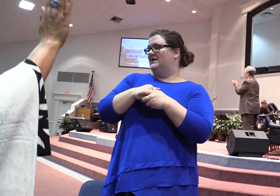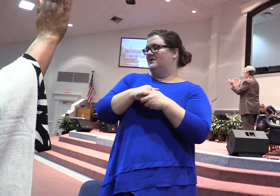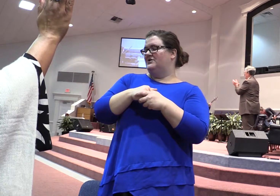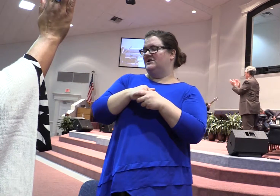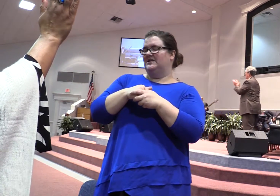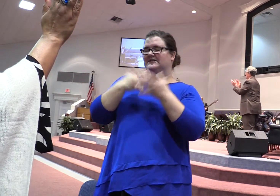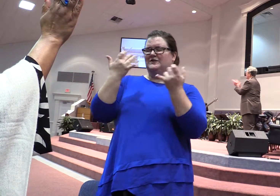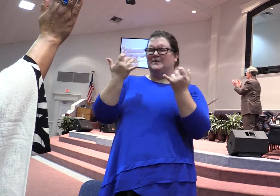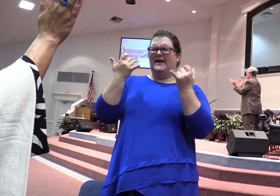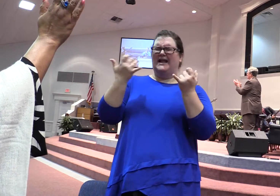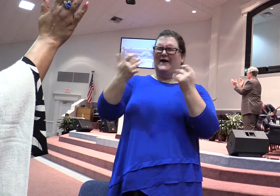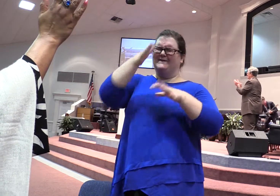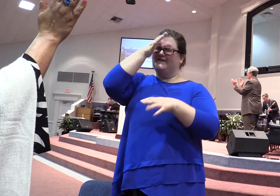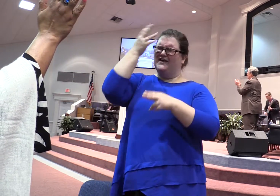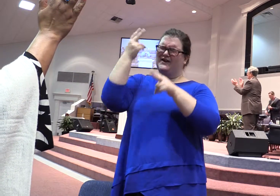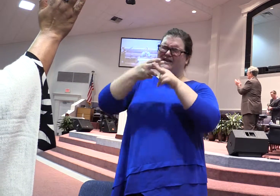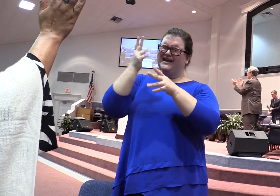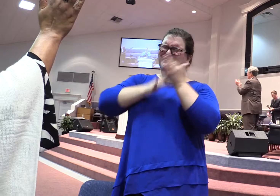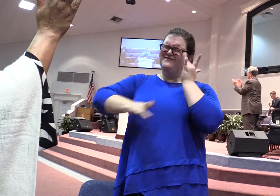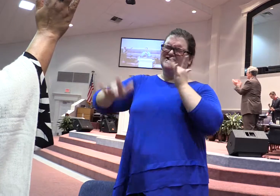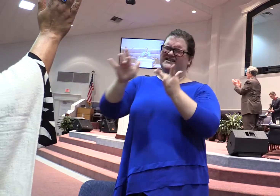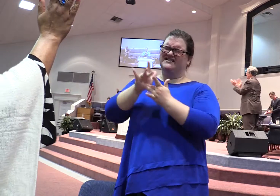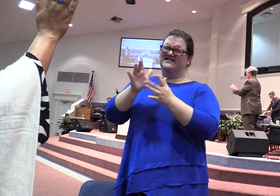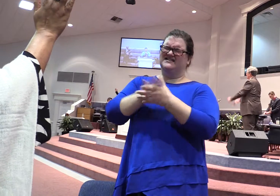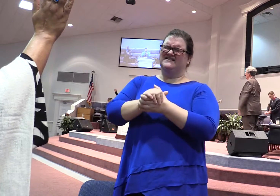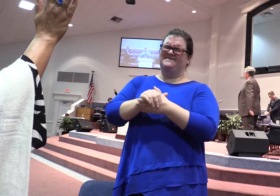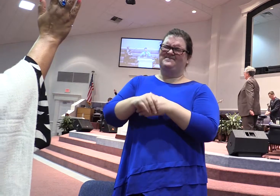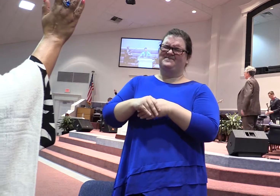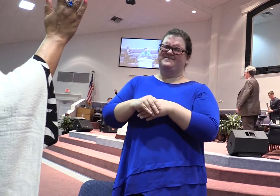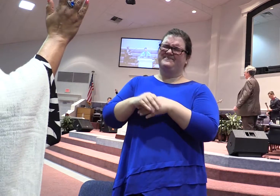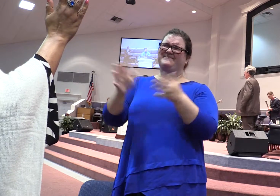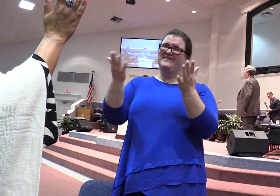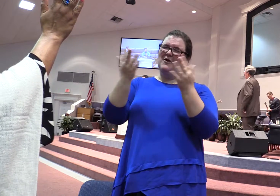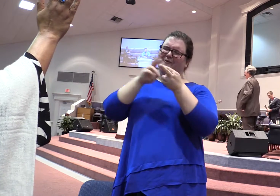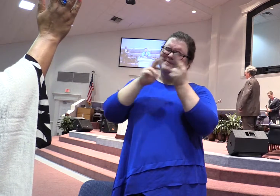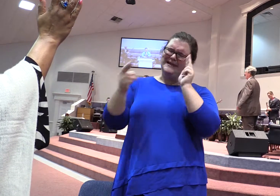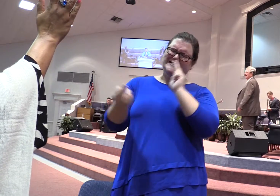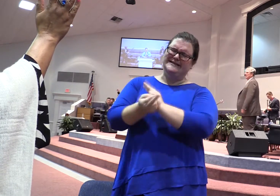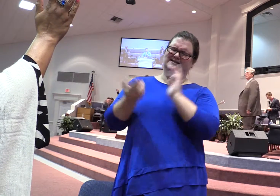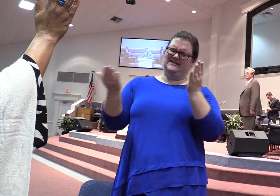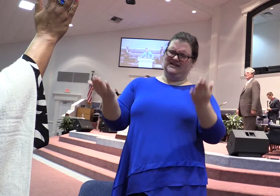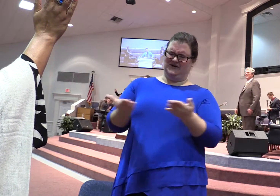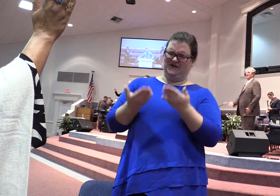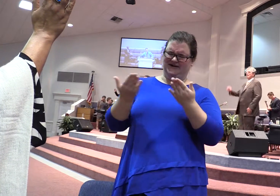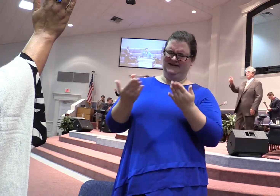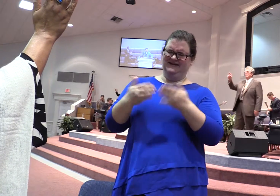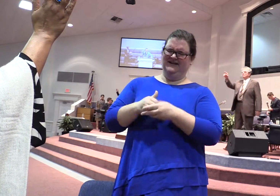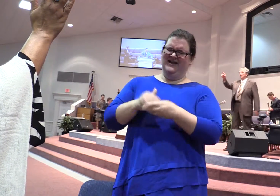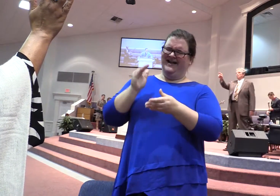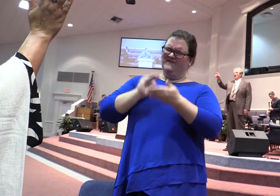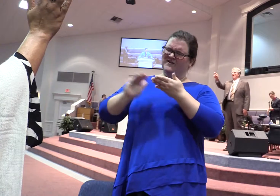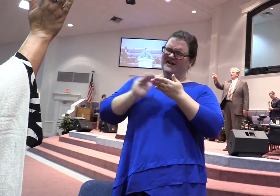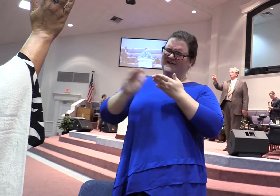Hallelujah. Come on, right now, Father, in the name of Jesus. That's it. Repentance is in the house. Come on. Forgive us.